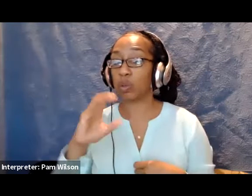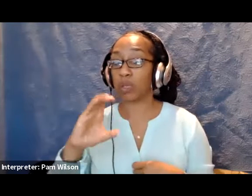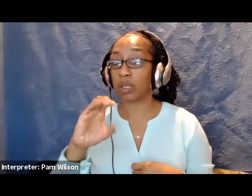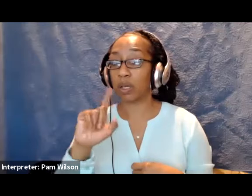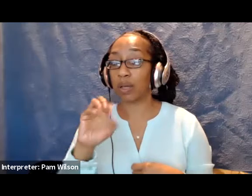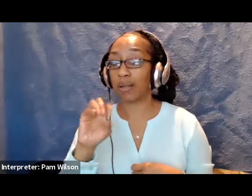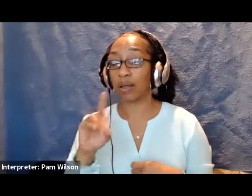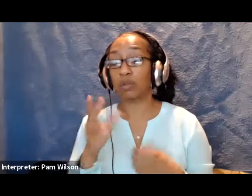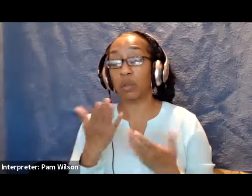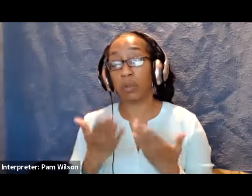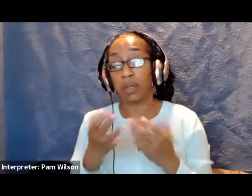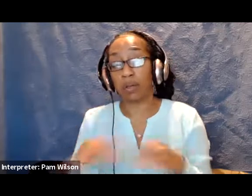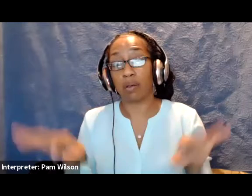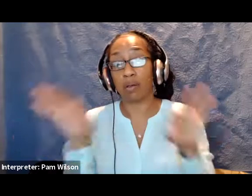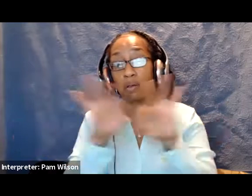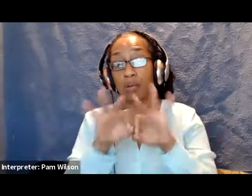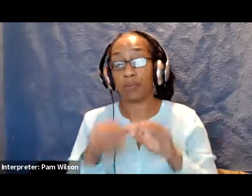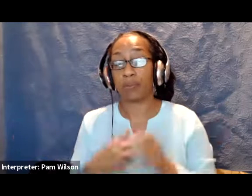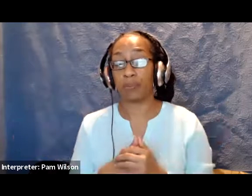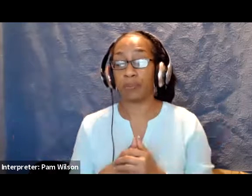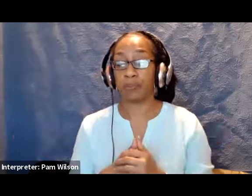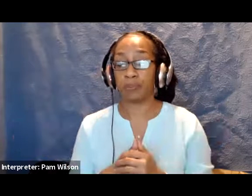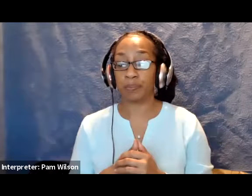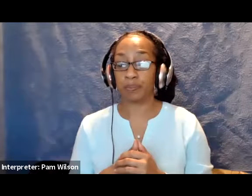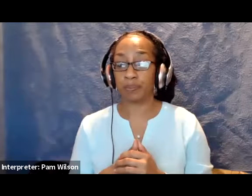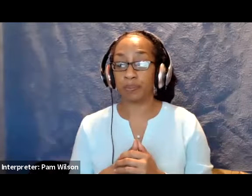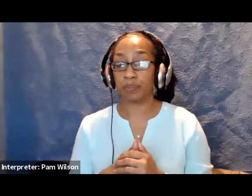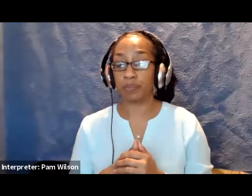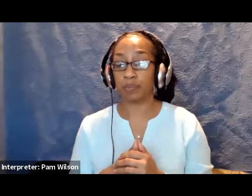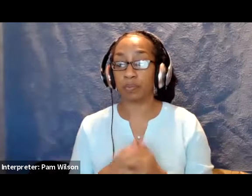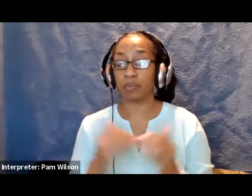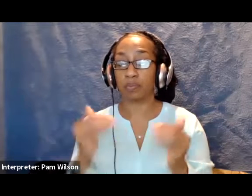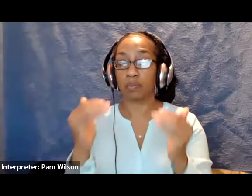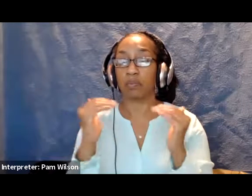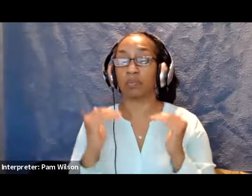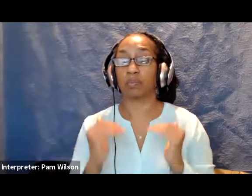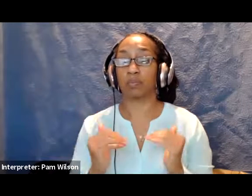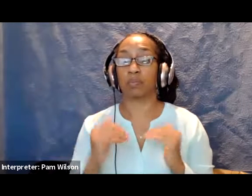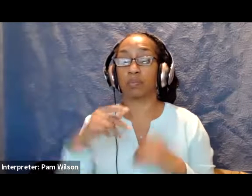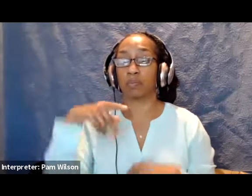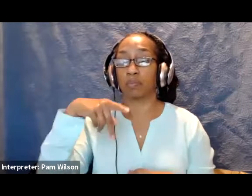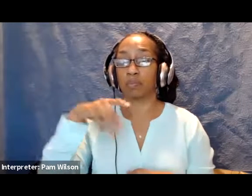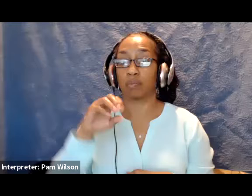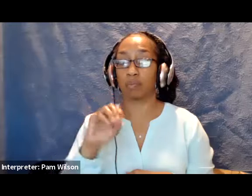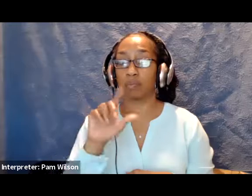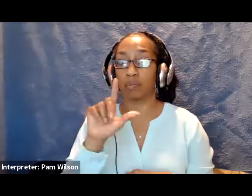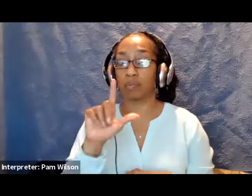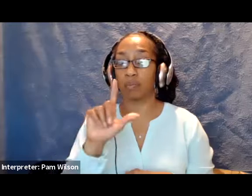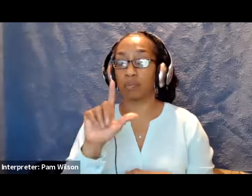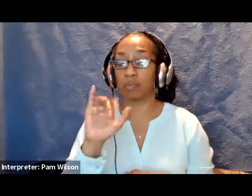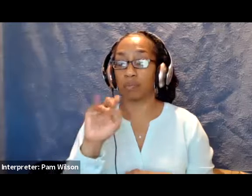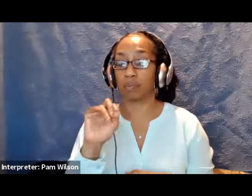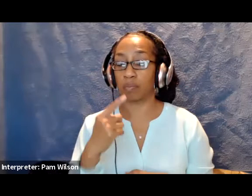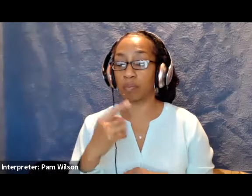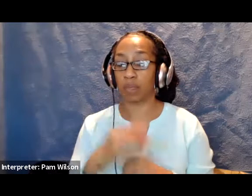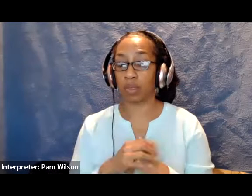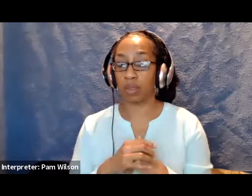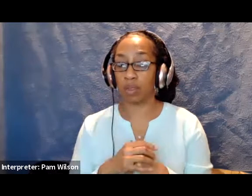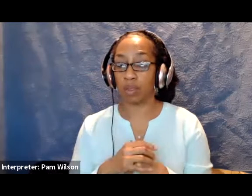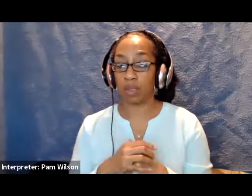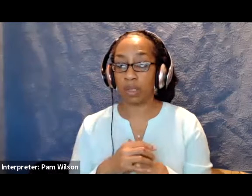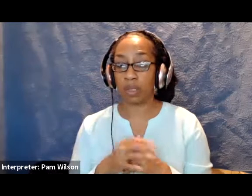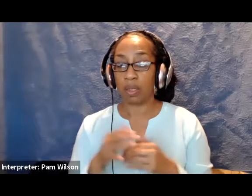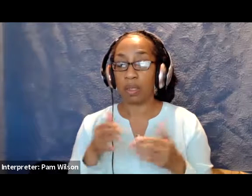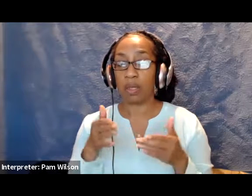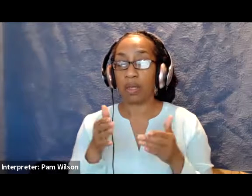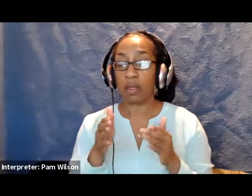you. All right. Okay. Want to talk briefly about polling. Again, polling allows